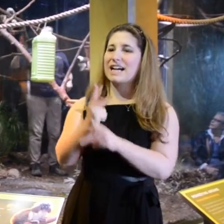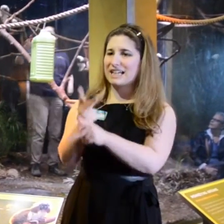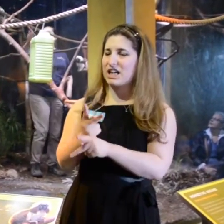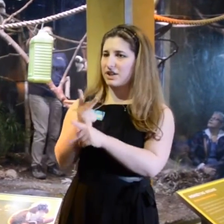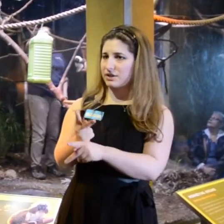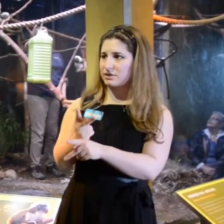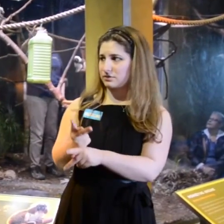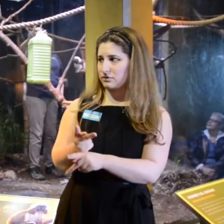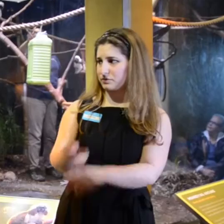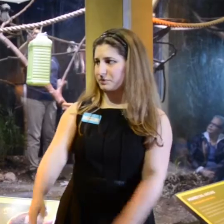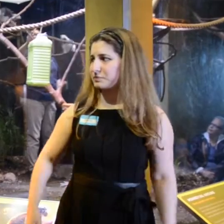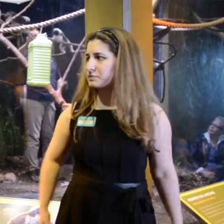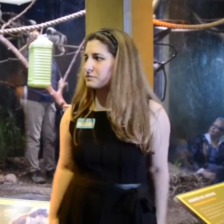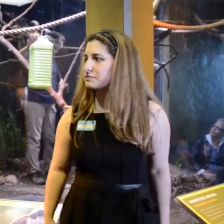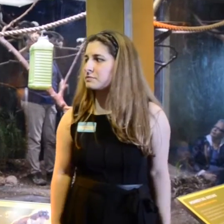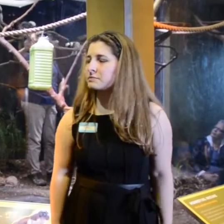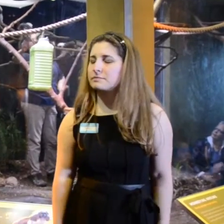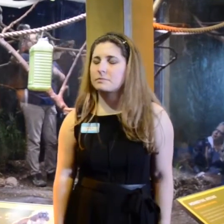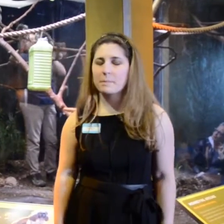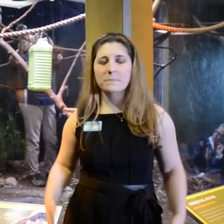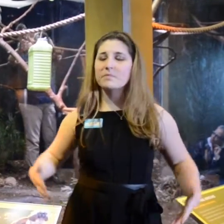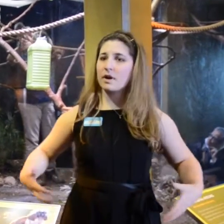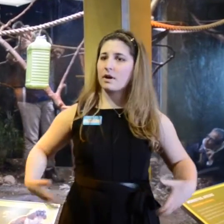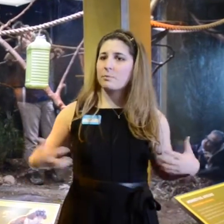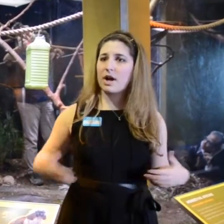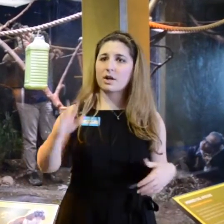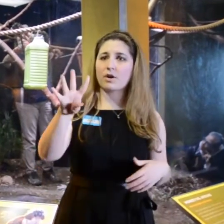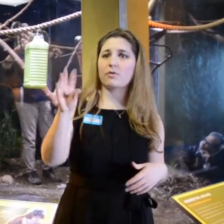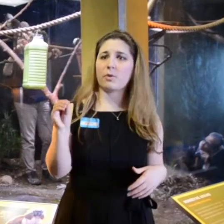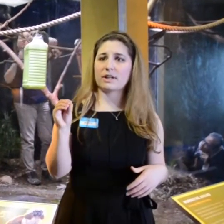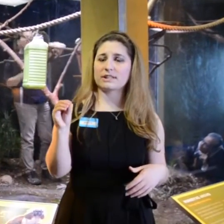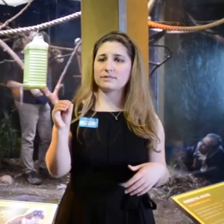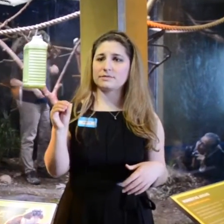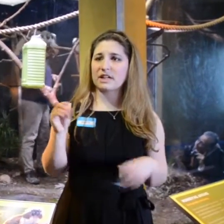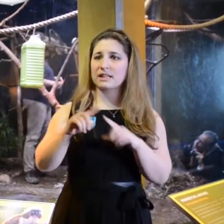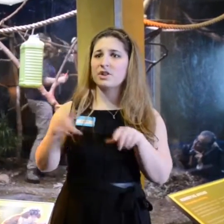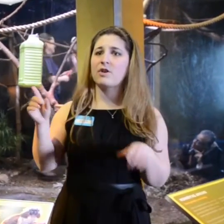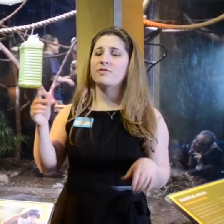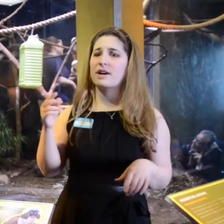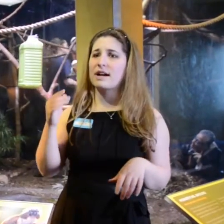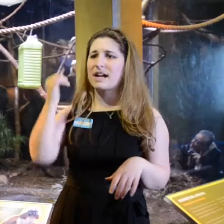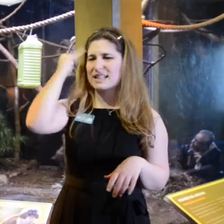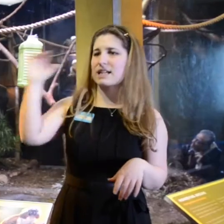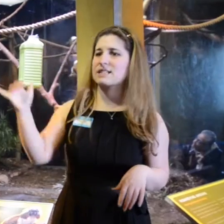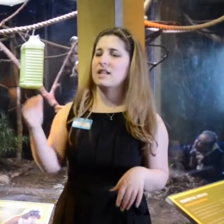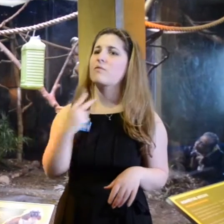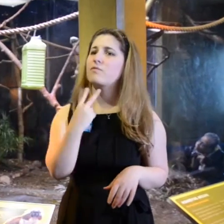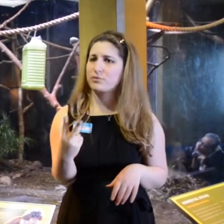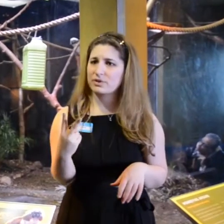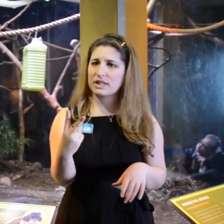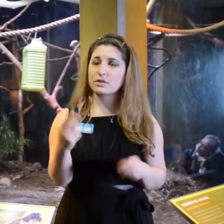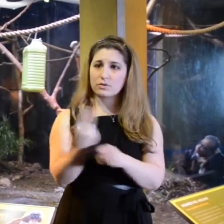and they have young of their own. To communicate with each other tamarinds have 40 different sounds. These